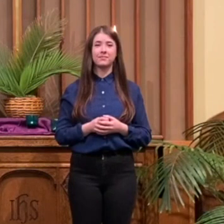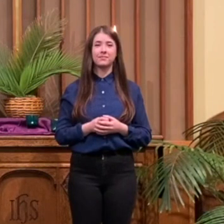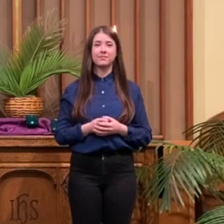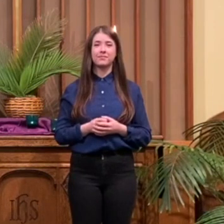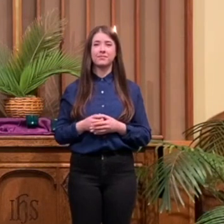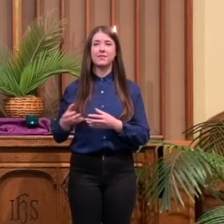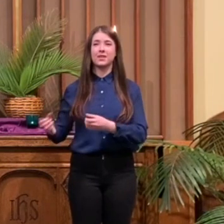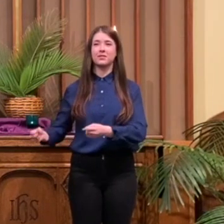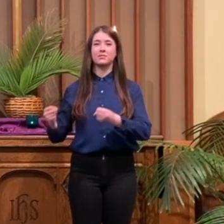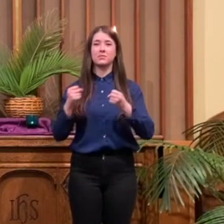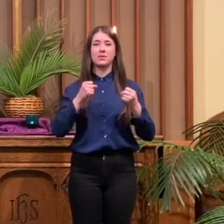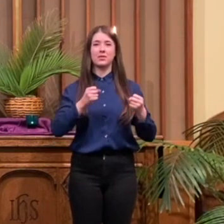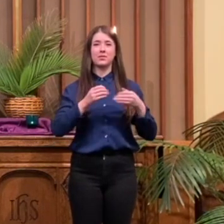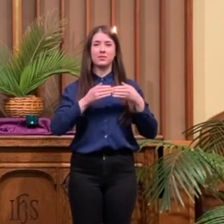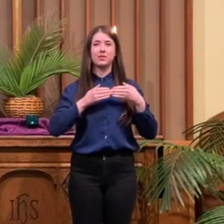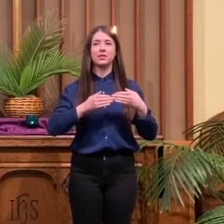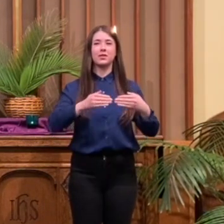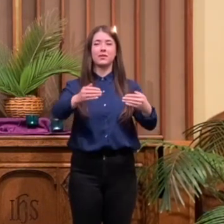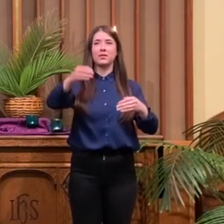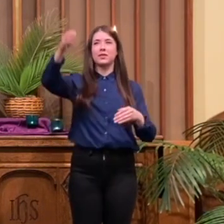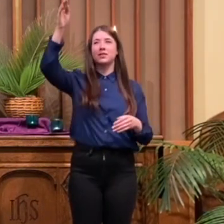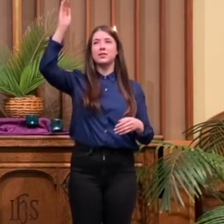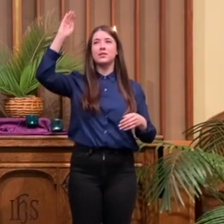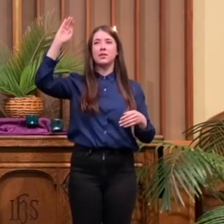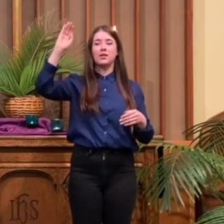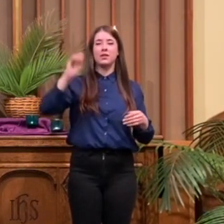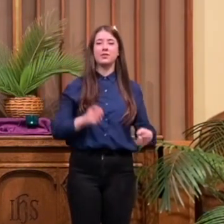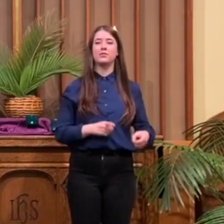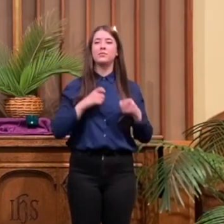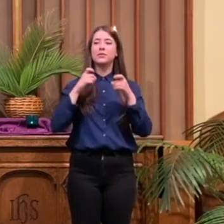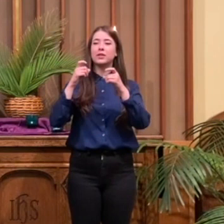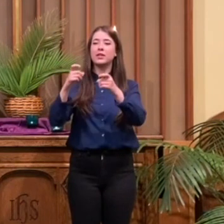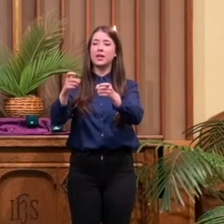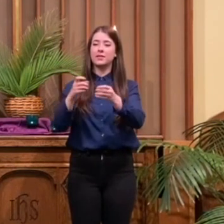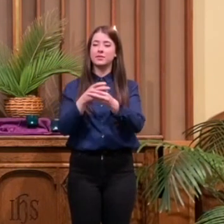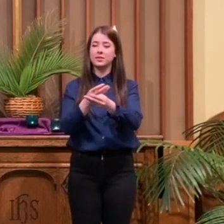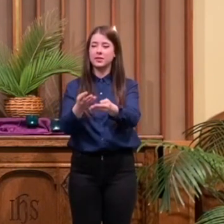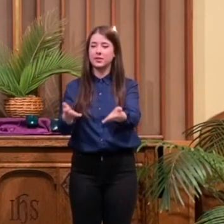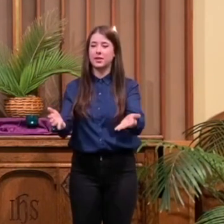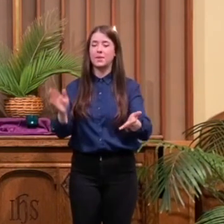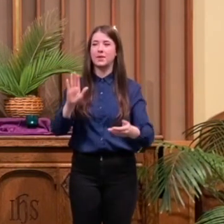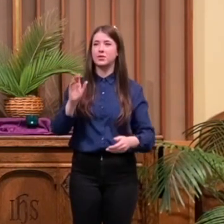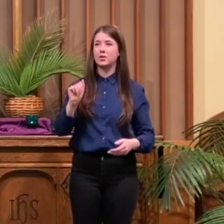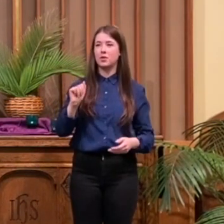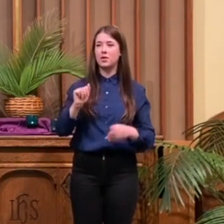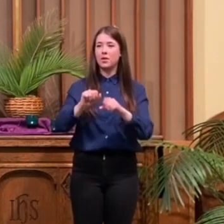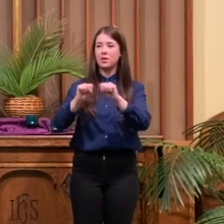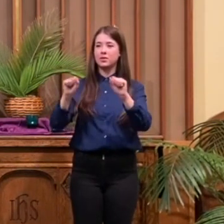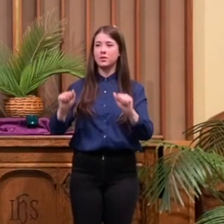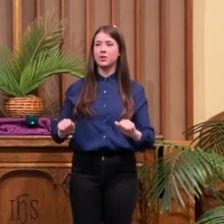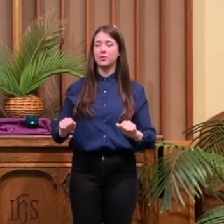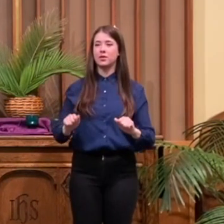Almighty and everlasting God, we bring our gifts and lay them at your altar. We remember